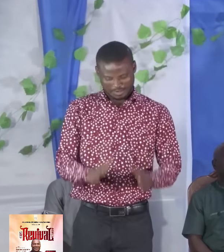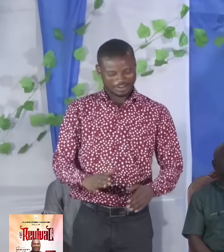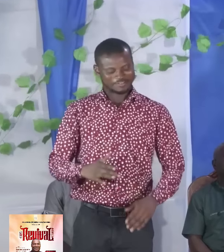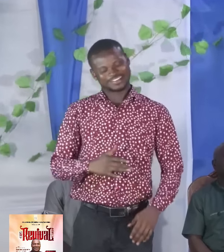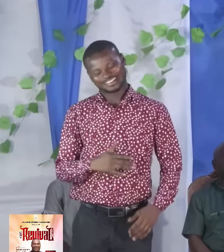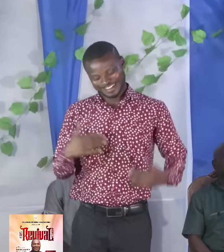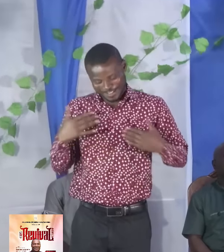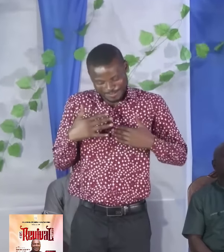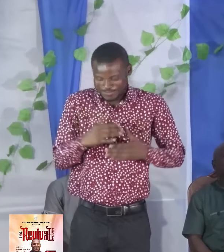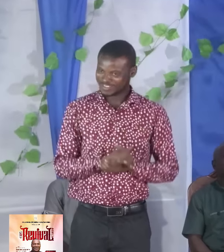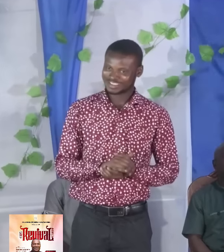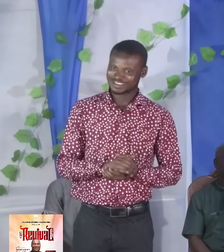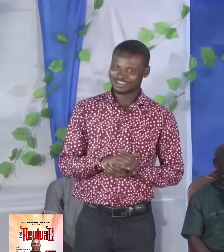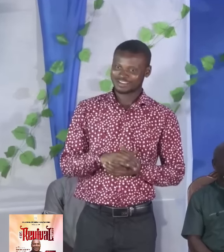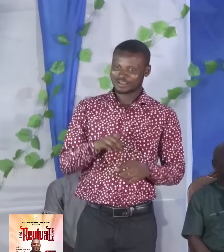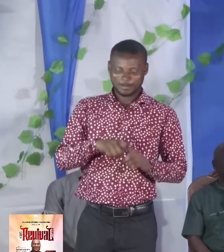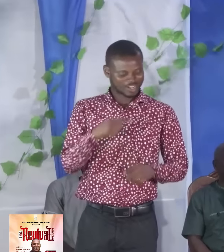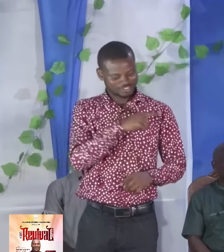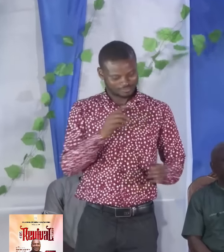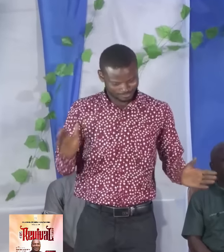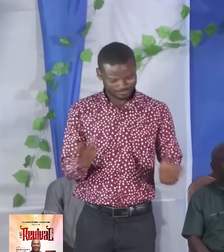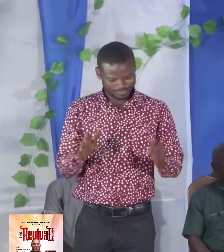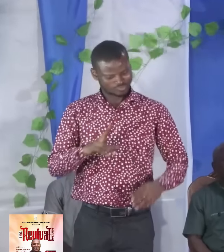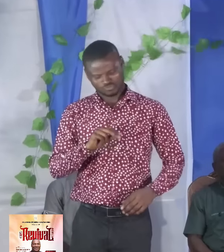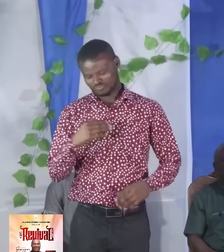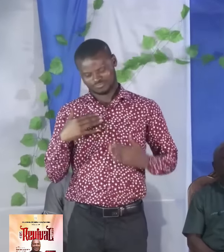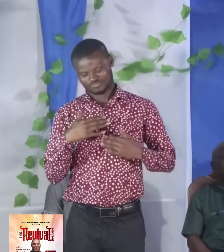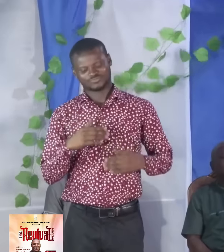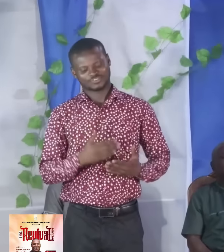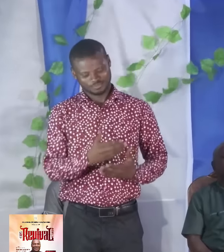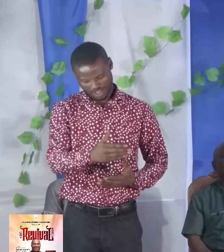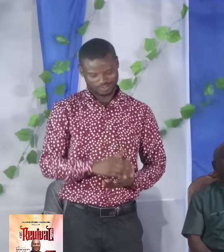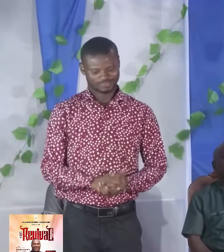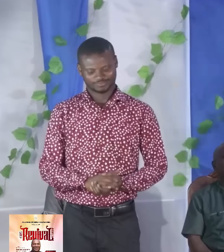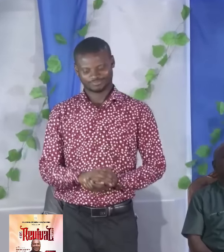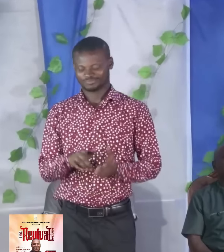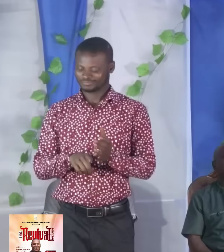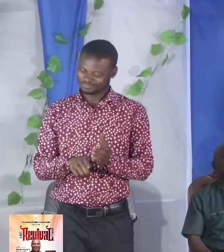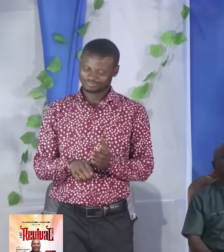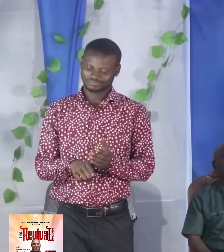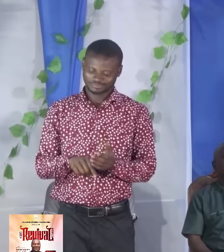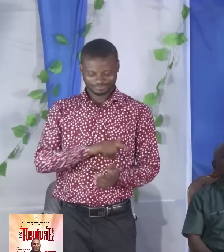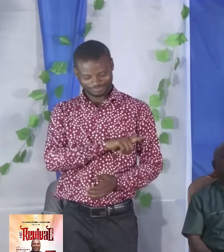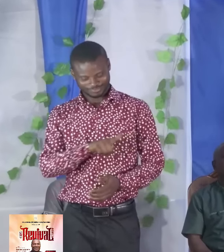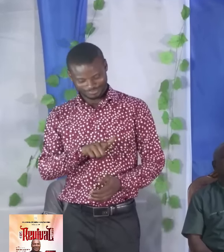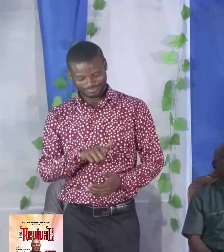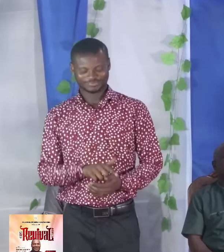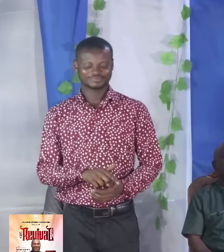a. Ye nyina didi ye ni ebusu didia